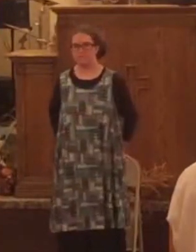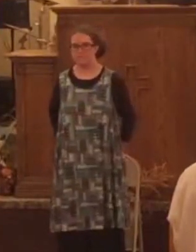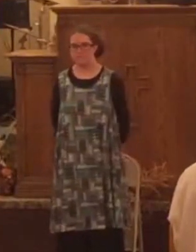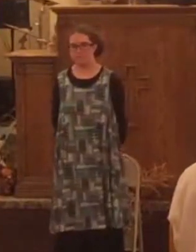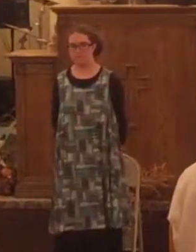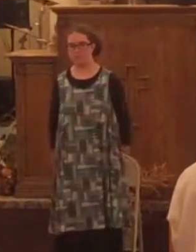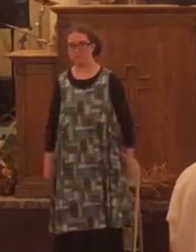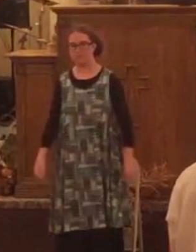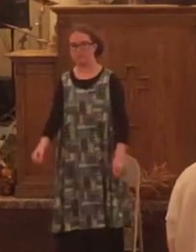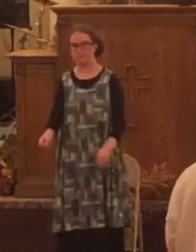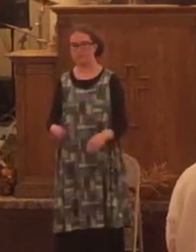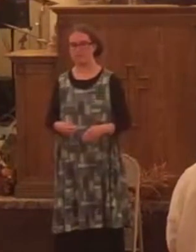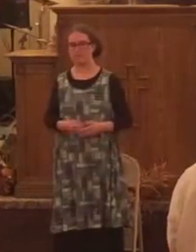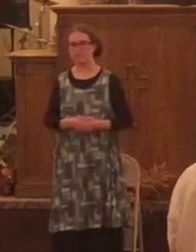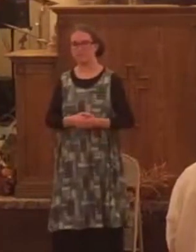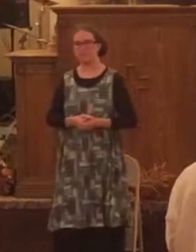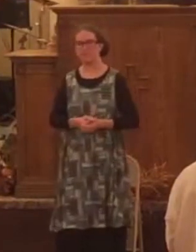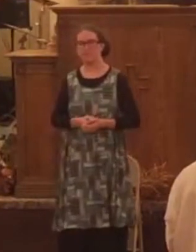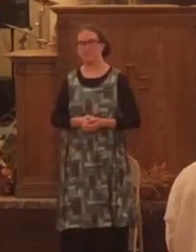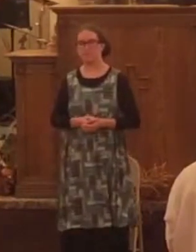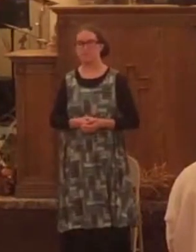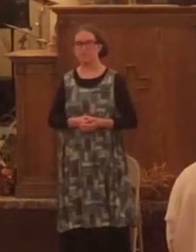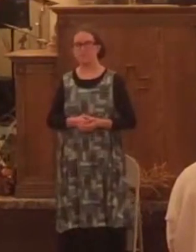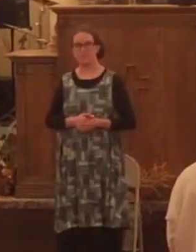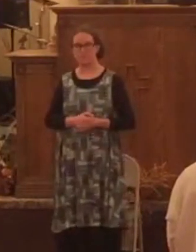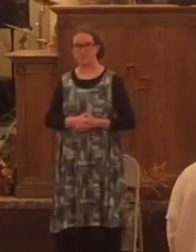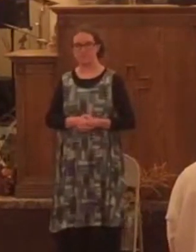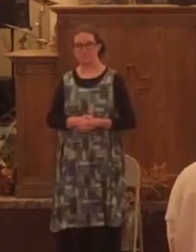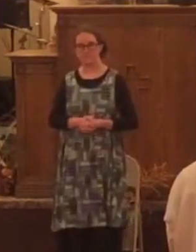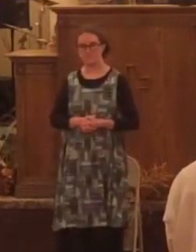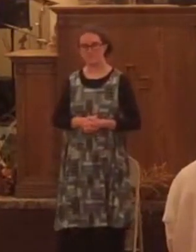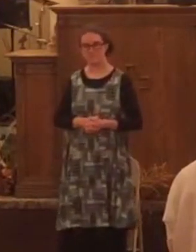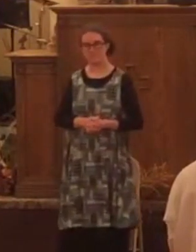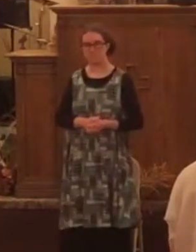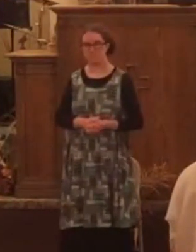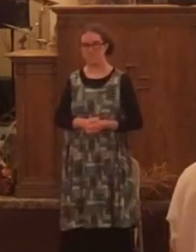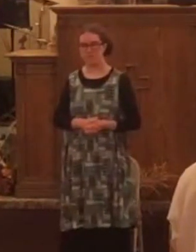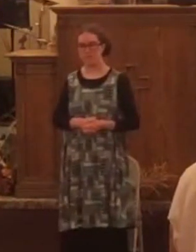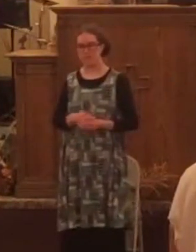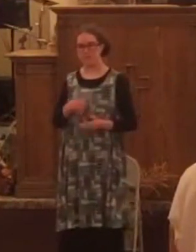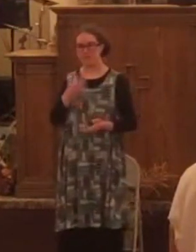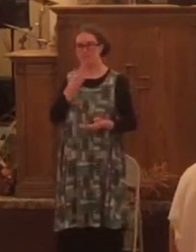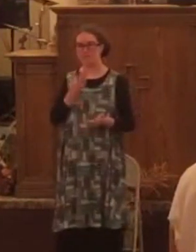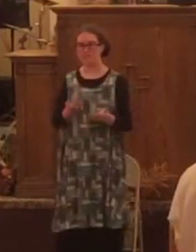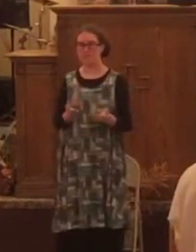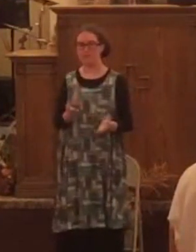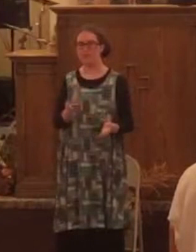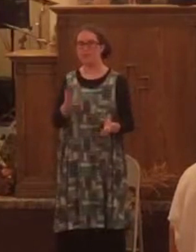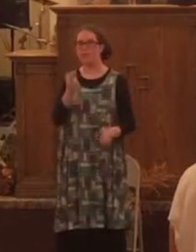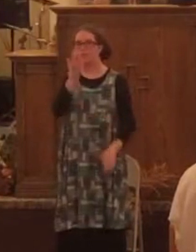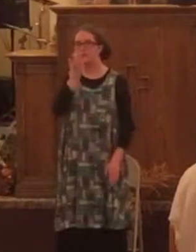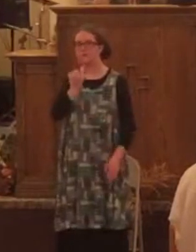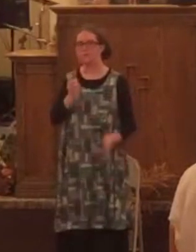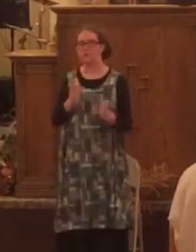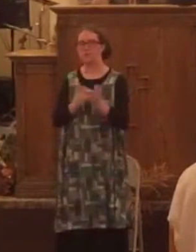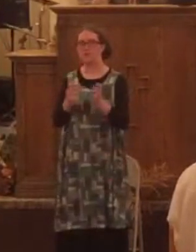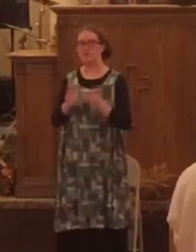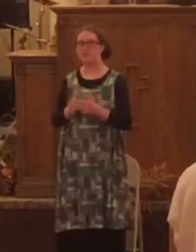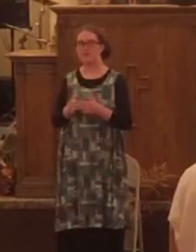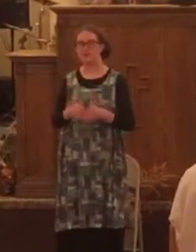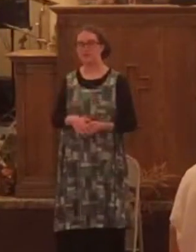God. Amen. Amen. Amen. That's good. Thank you, sweet Jesus. Yes,